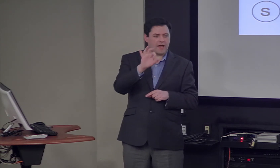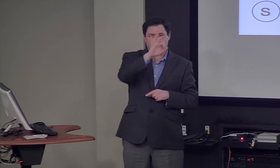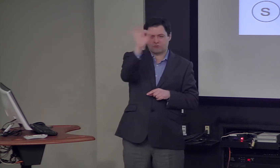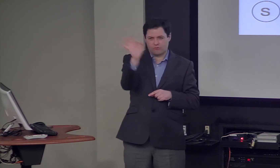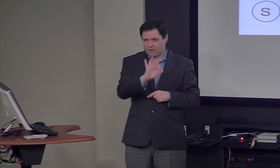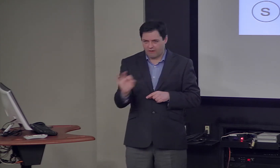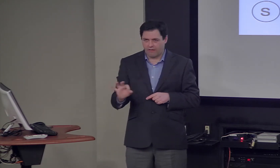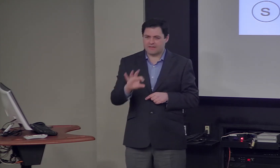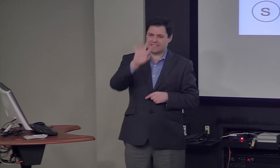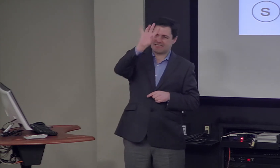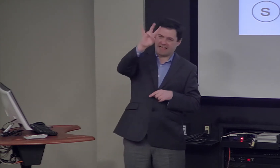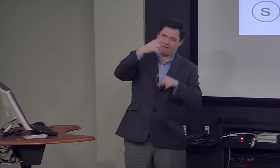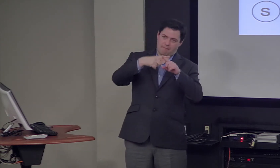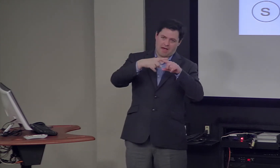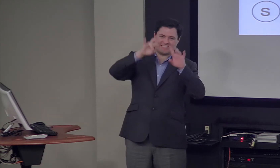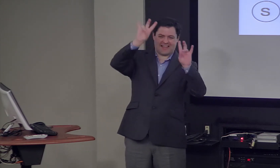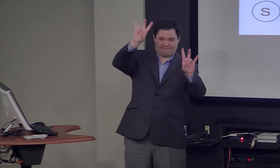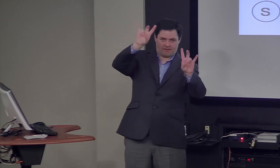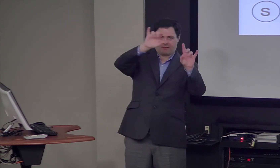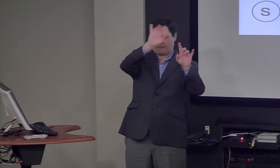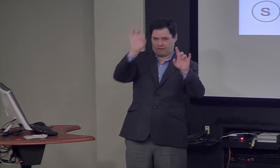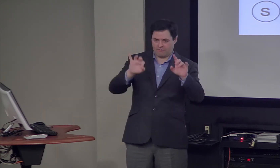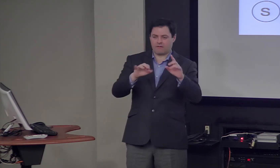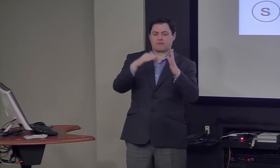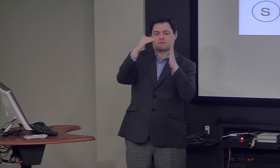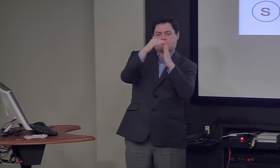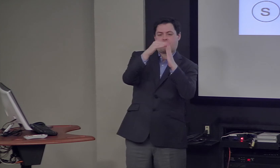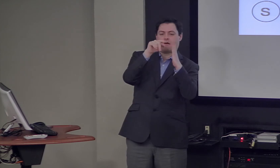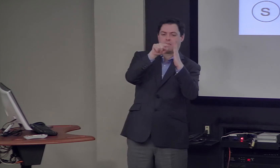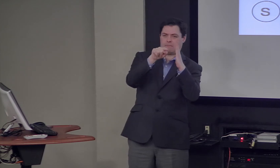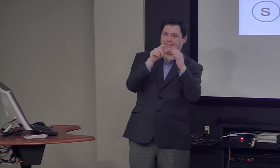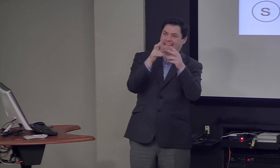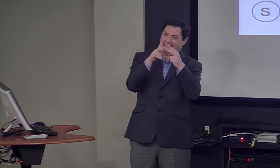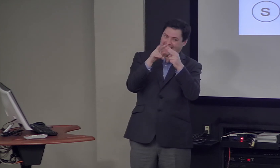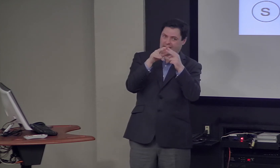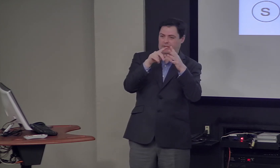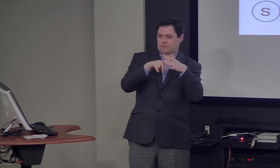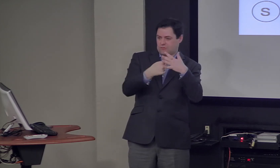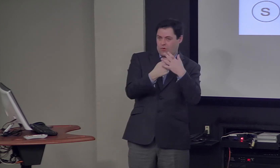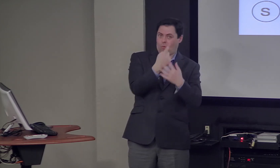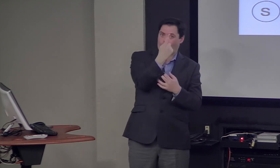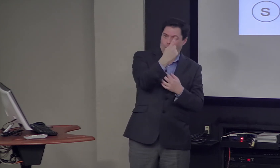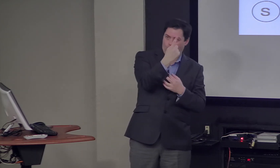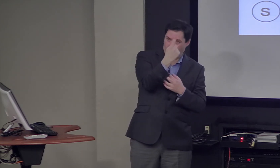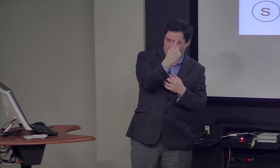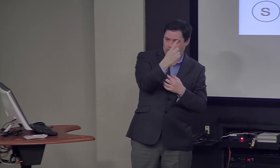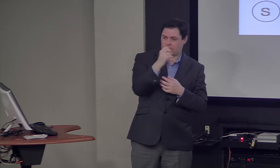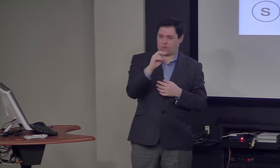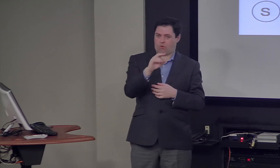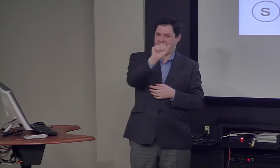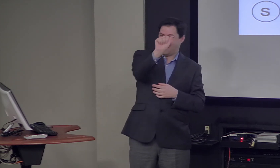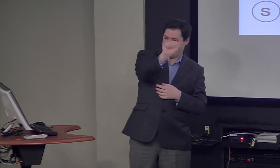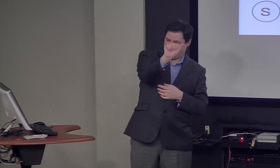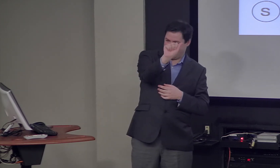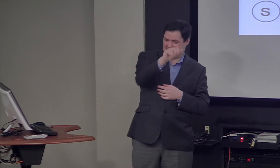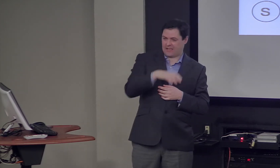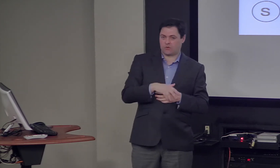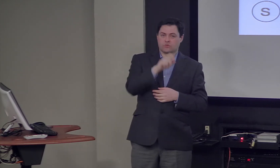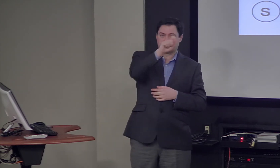There are 49 different circles. It's a 7x7 grid, and you start at the top left corner looking for a